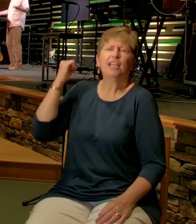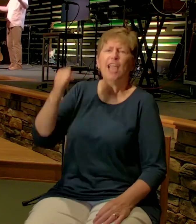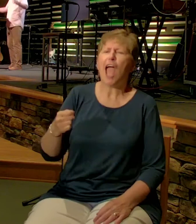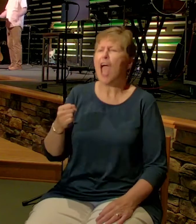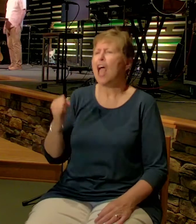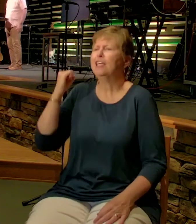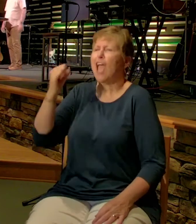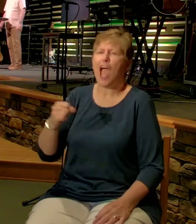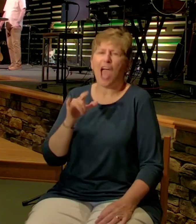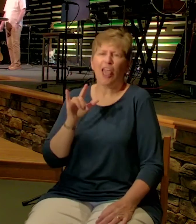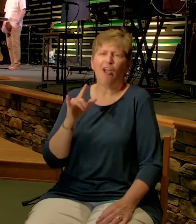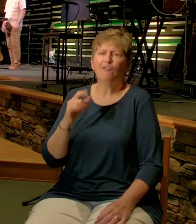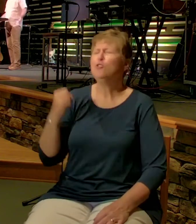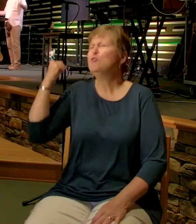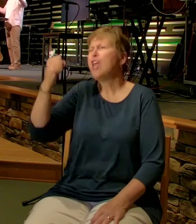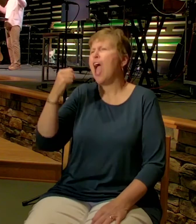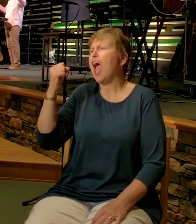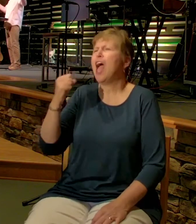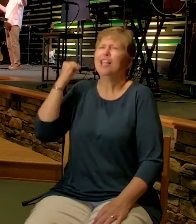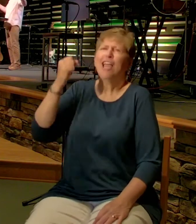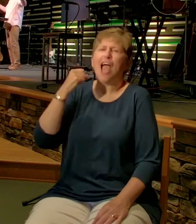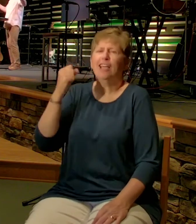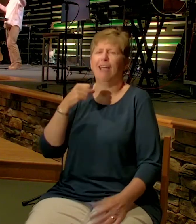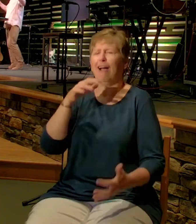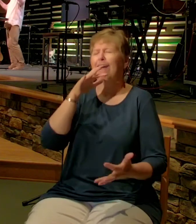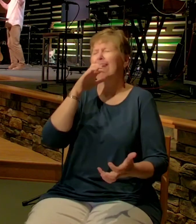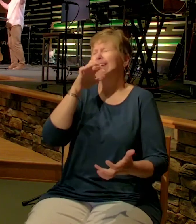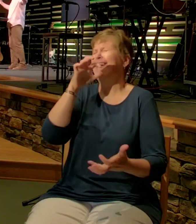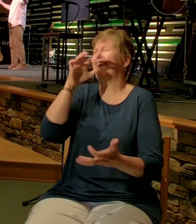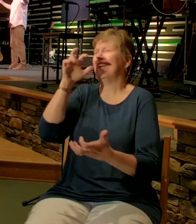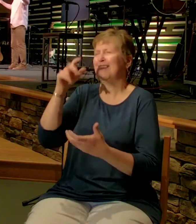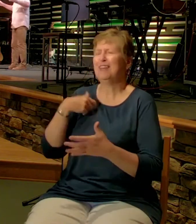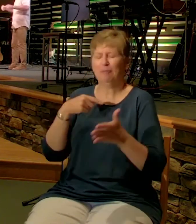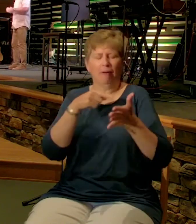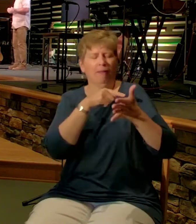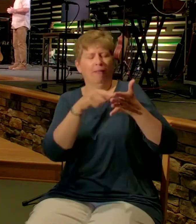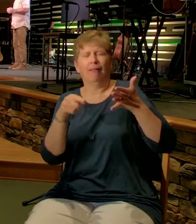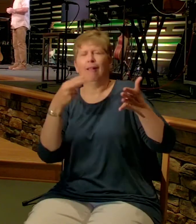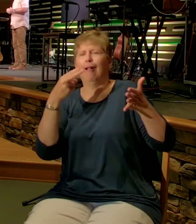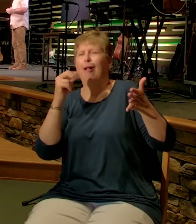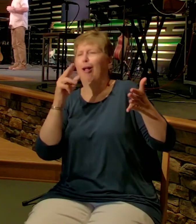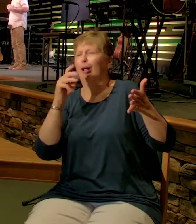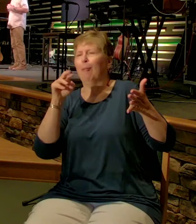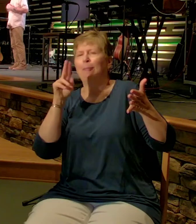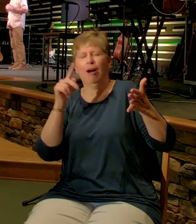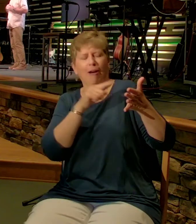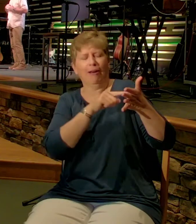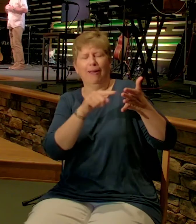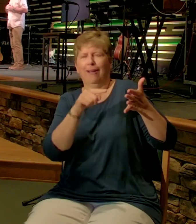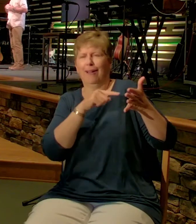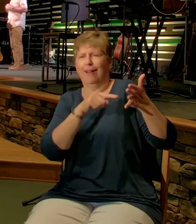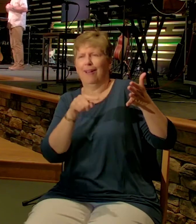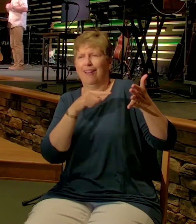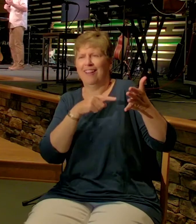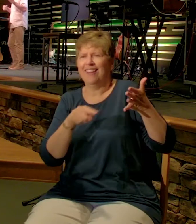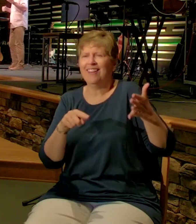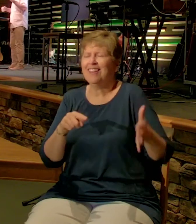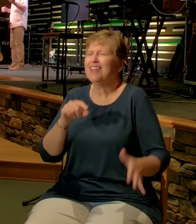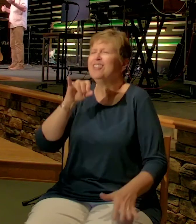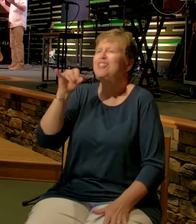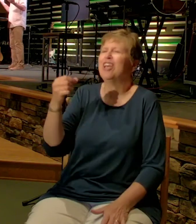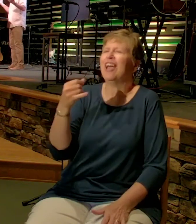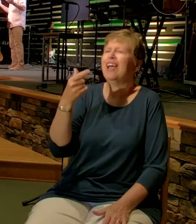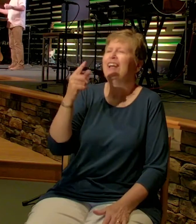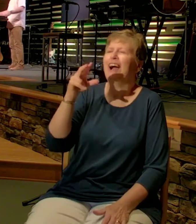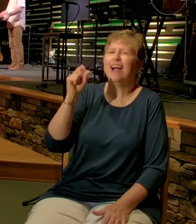Okay. I just put that on the front of a Hallmark card, right? Beautiful. Jay Giles' band, they sang